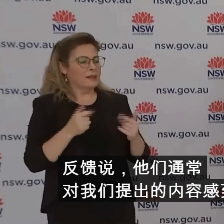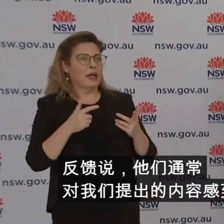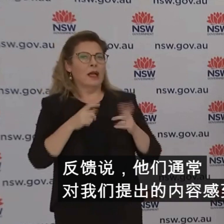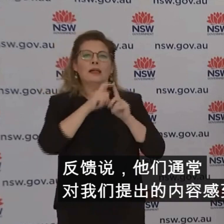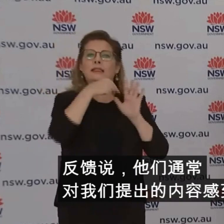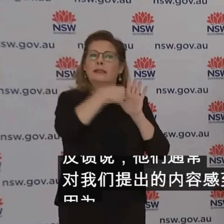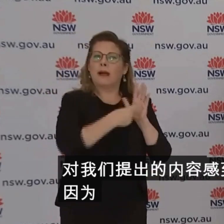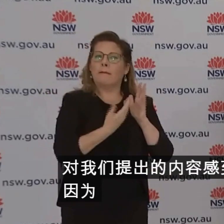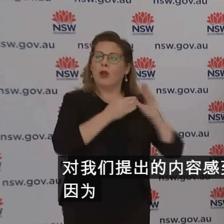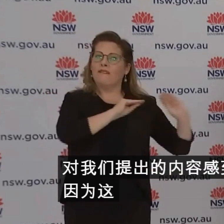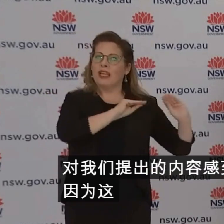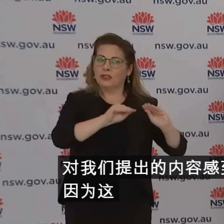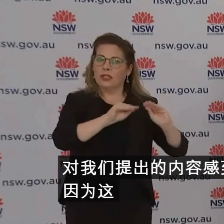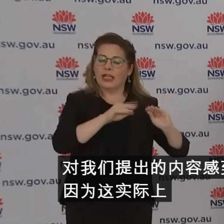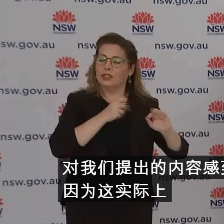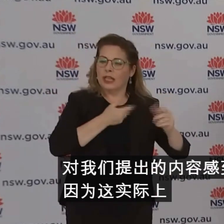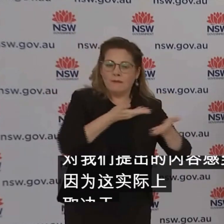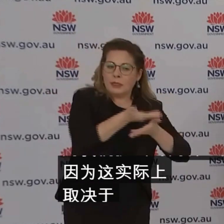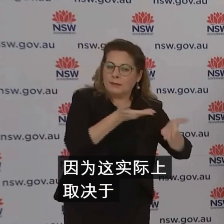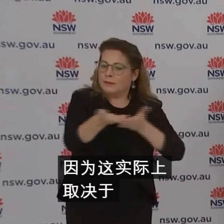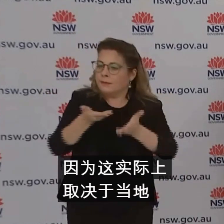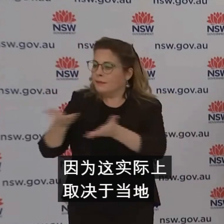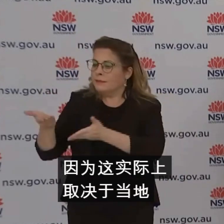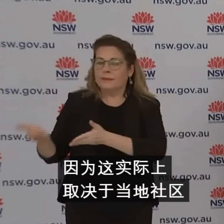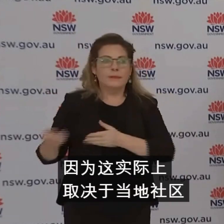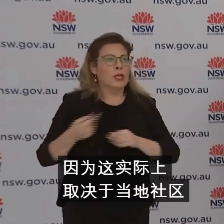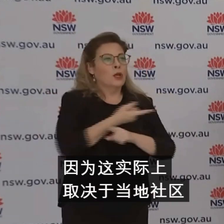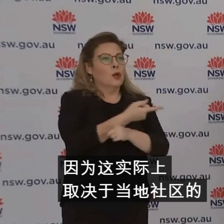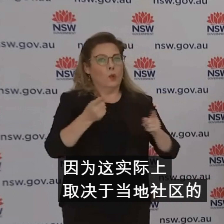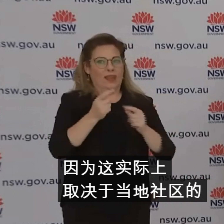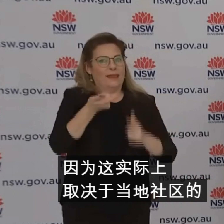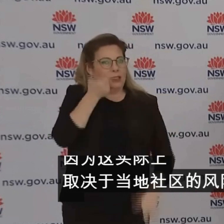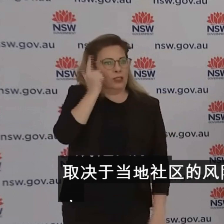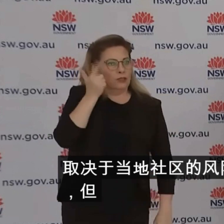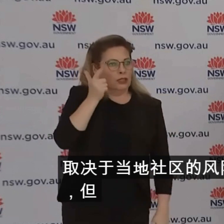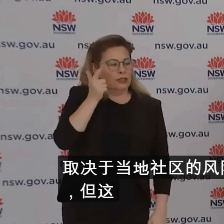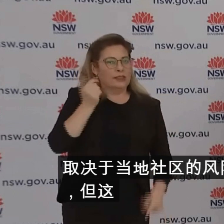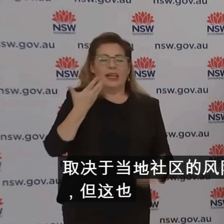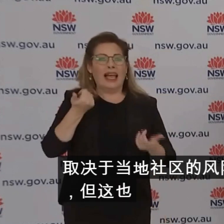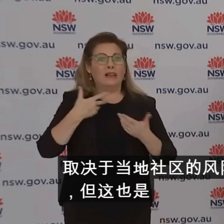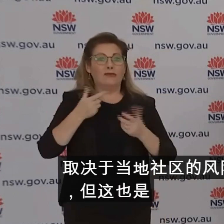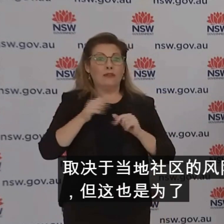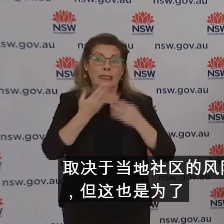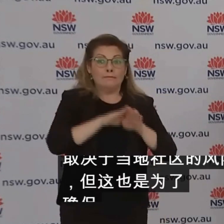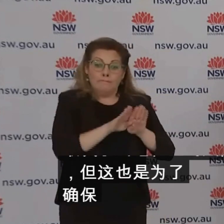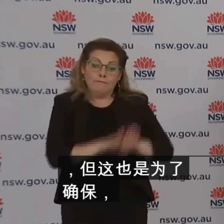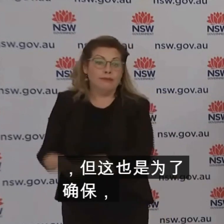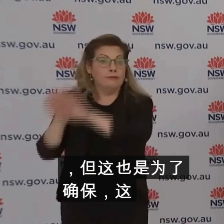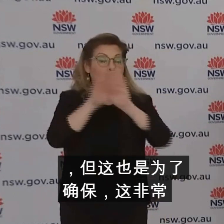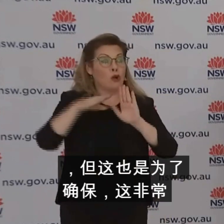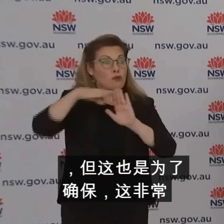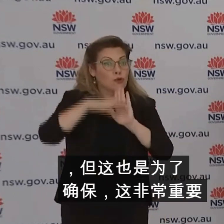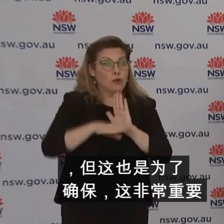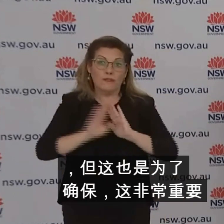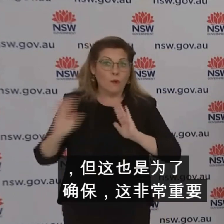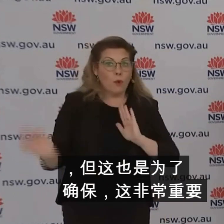with what we've put forward, because it is really up to the local area, depending on what the risks are in that community. But it's also about making sure, and